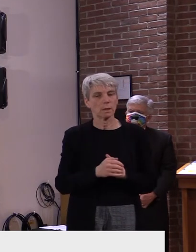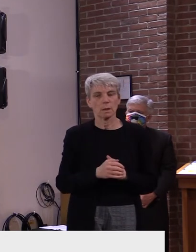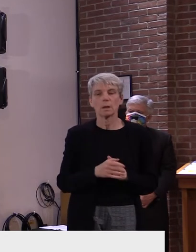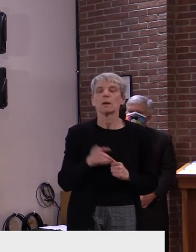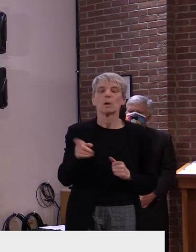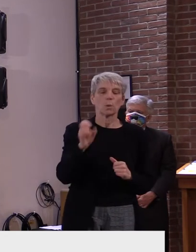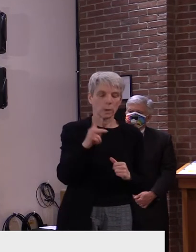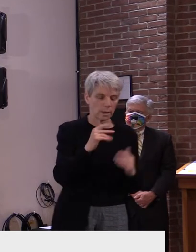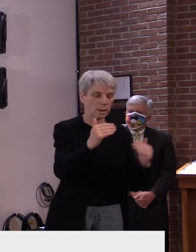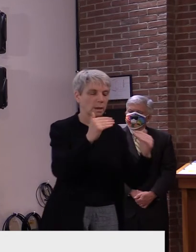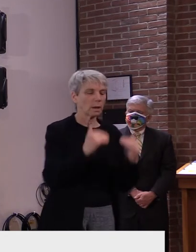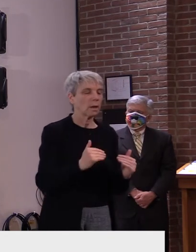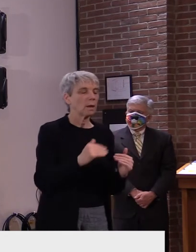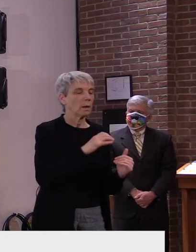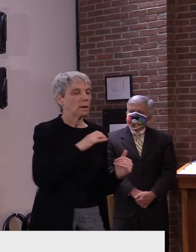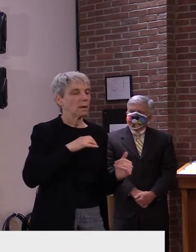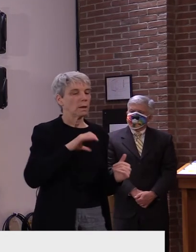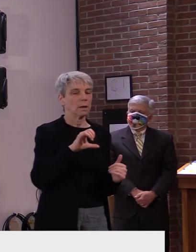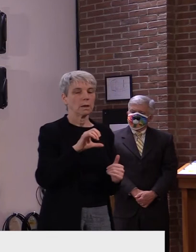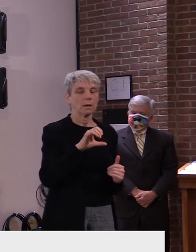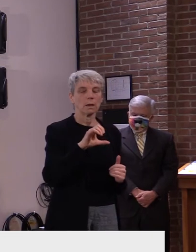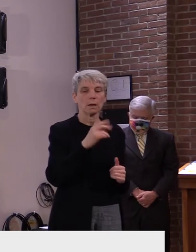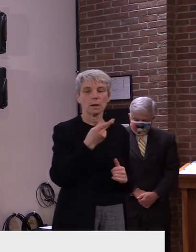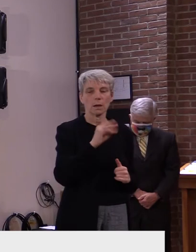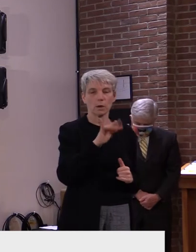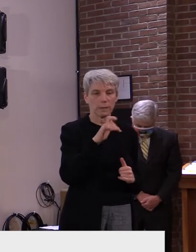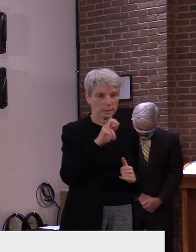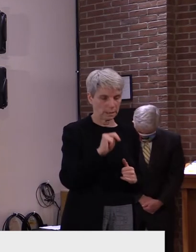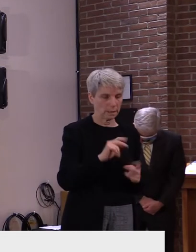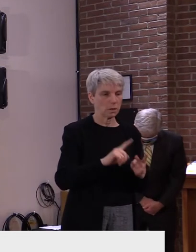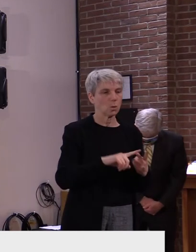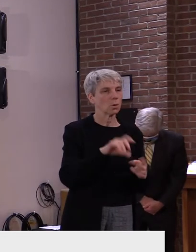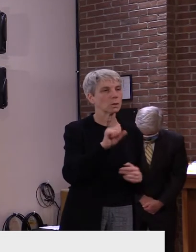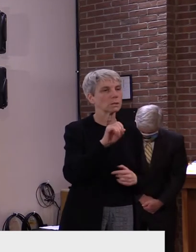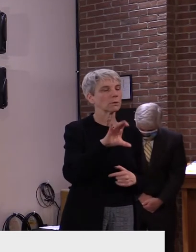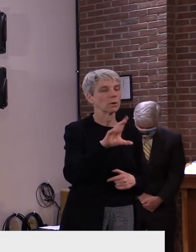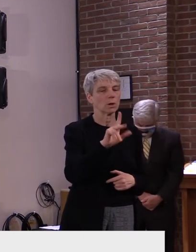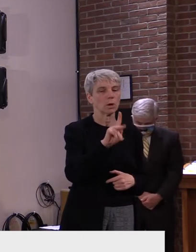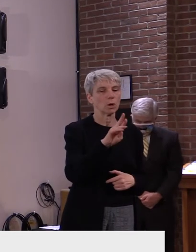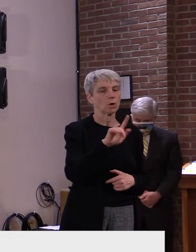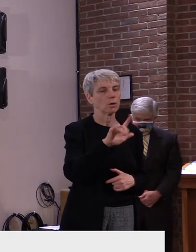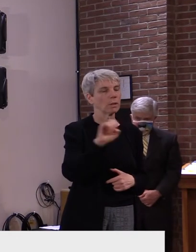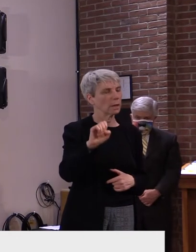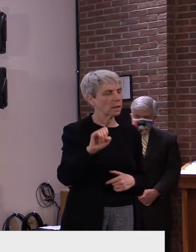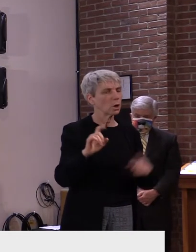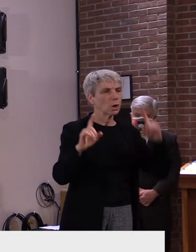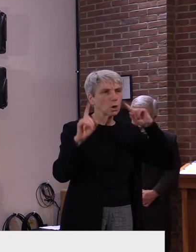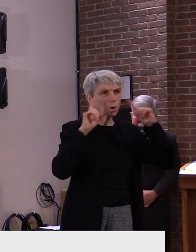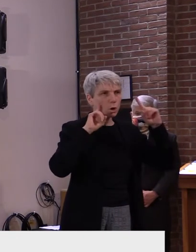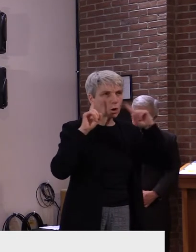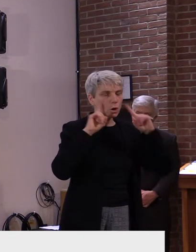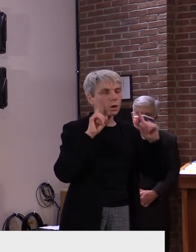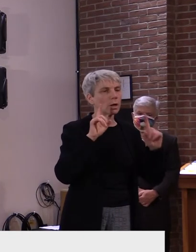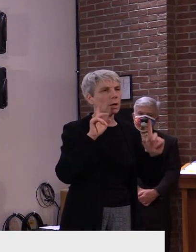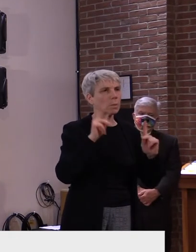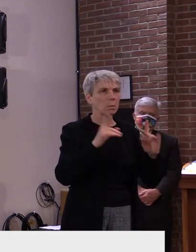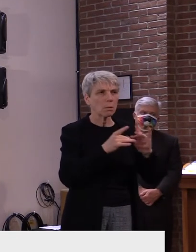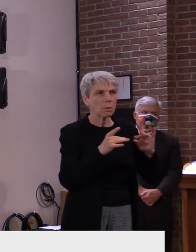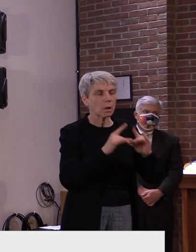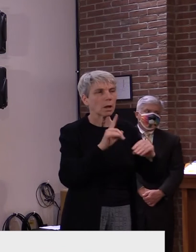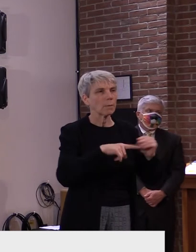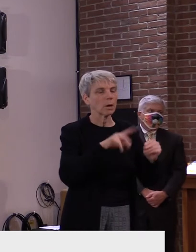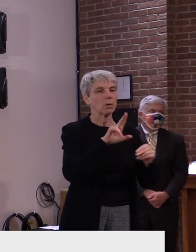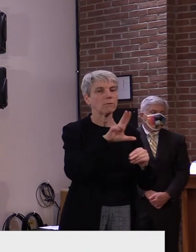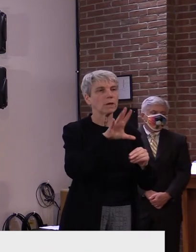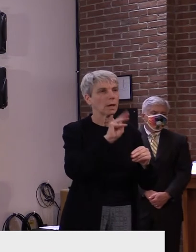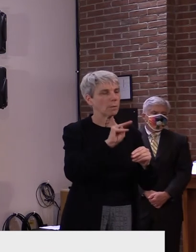carrington or secretary curley we've received a few inquiries about uvm medical center employees from a couple of towns apparently